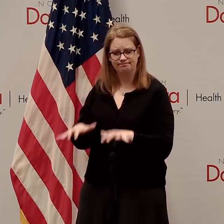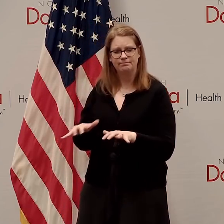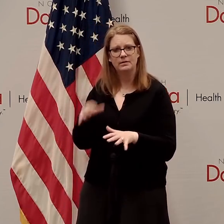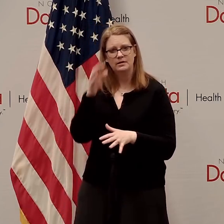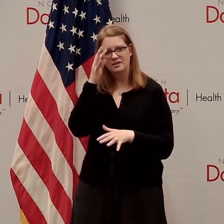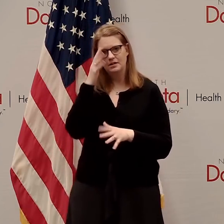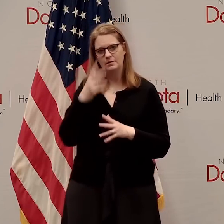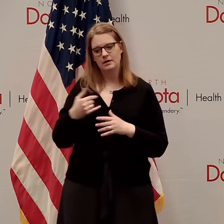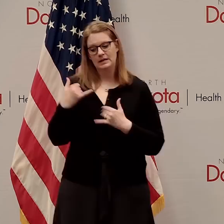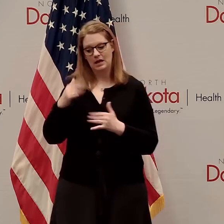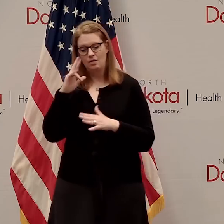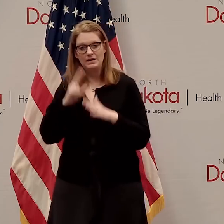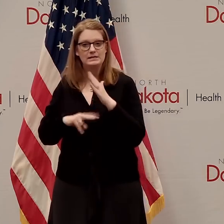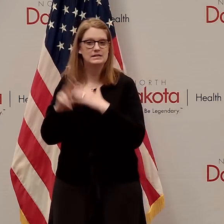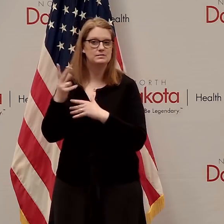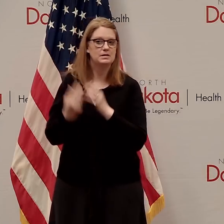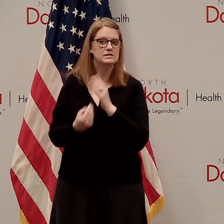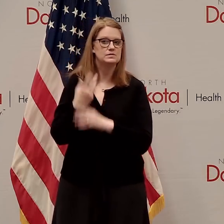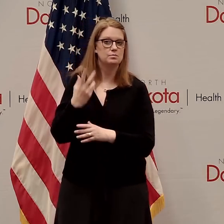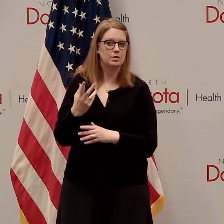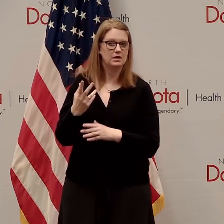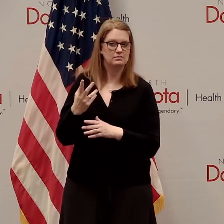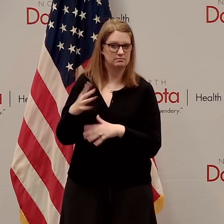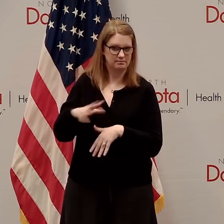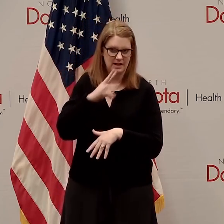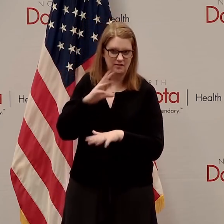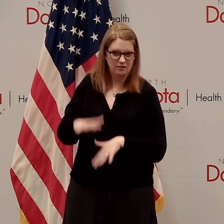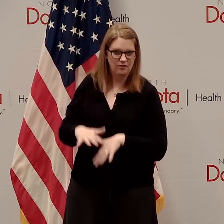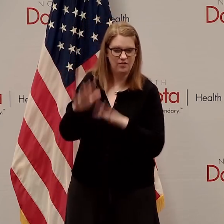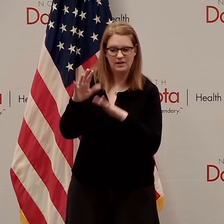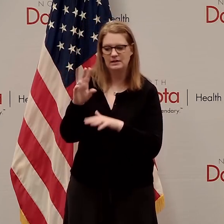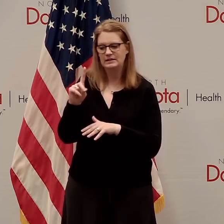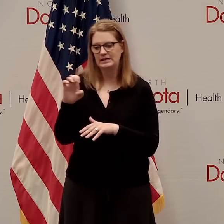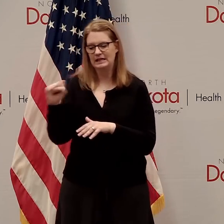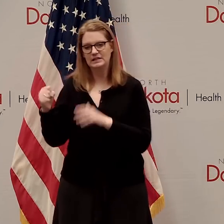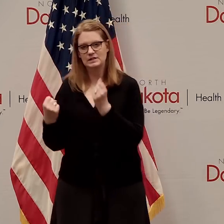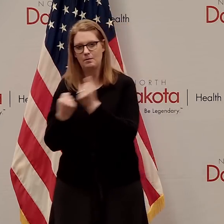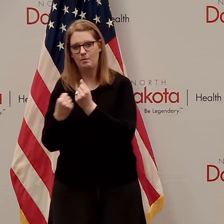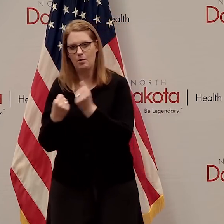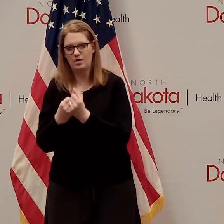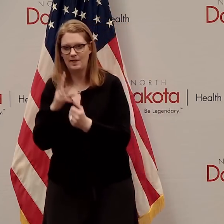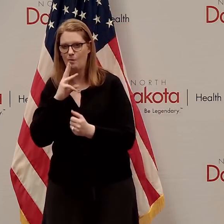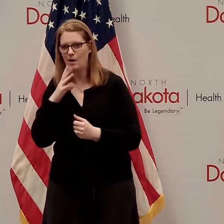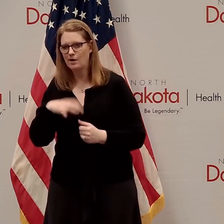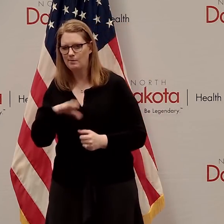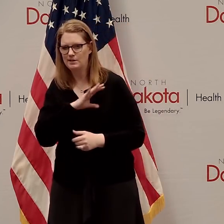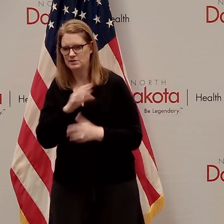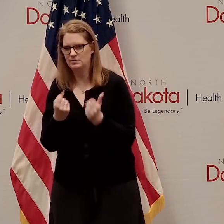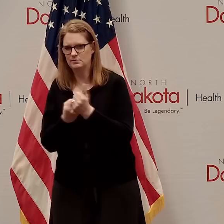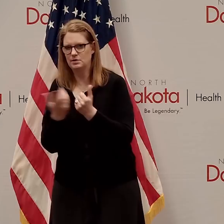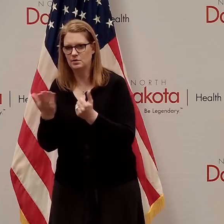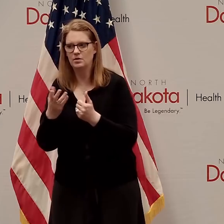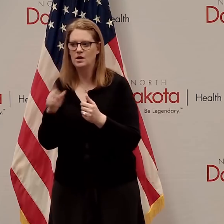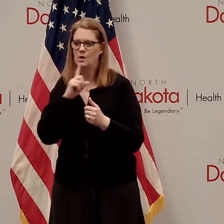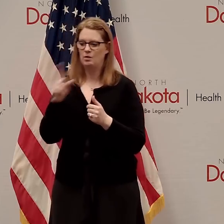flooding, the governor led and the State Water Commission and DES supported the development of a widespread communication campaign for the